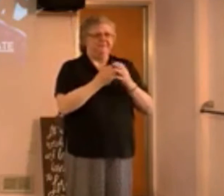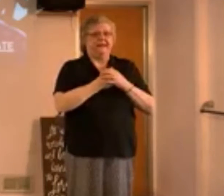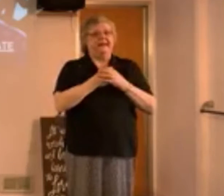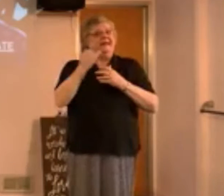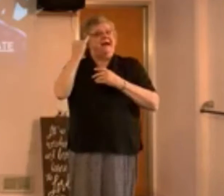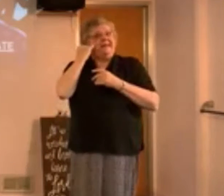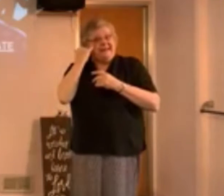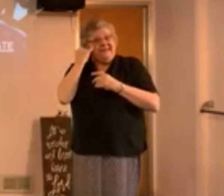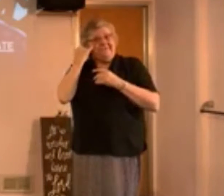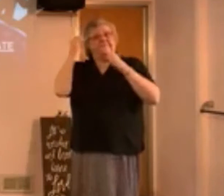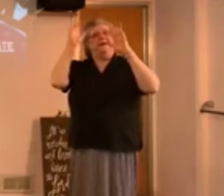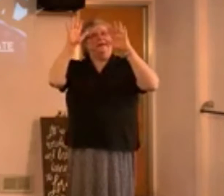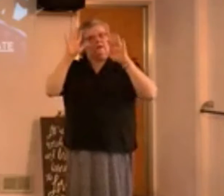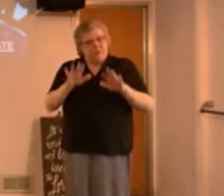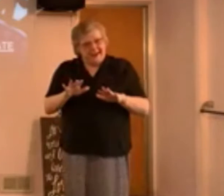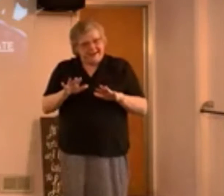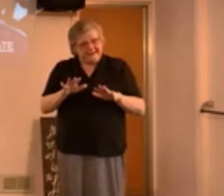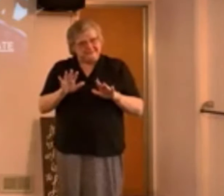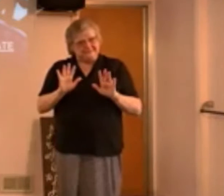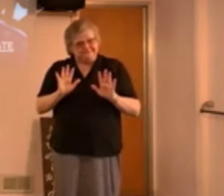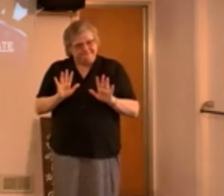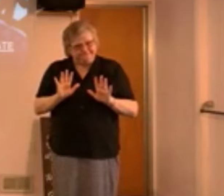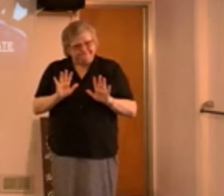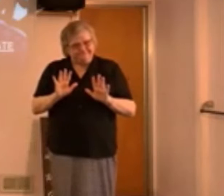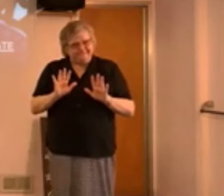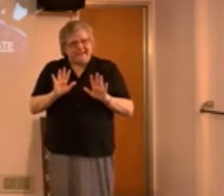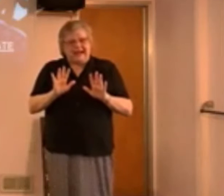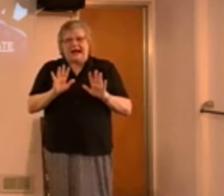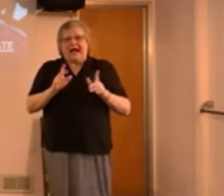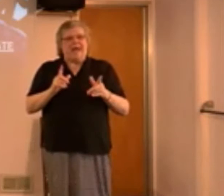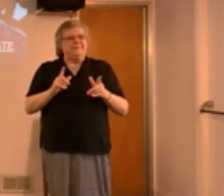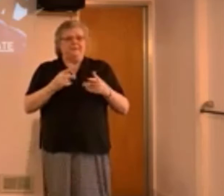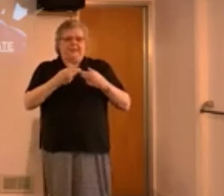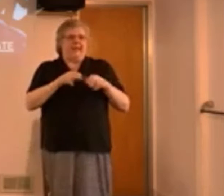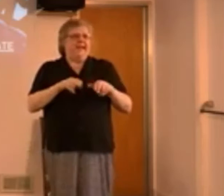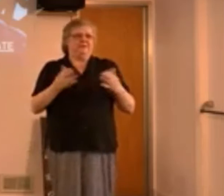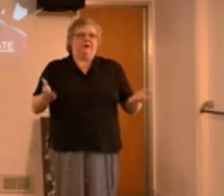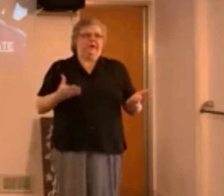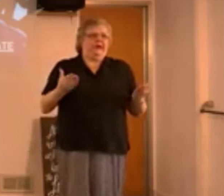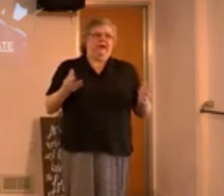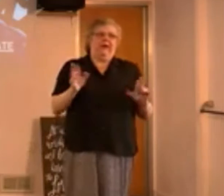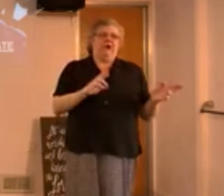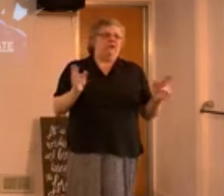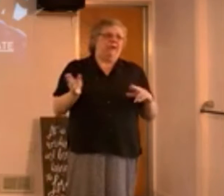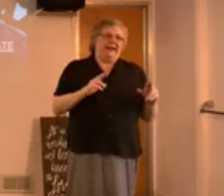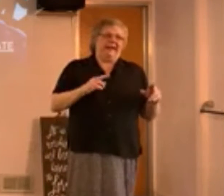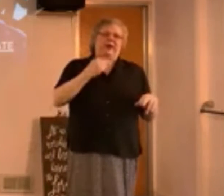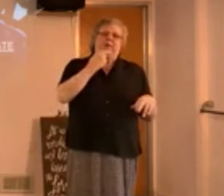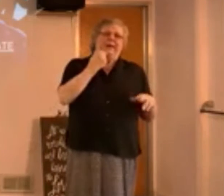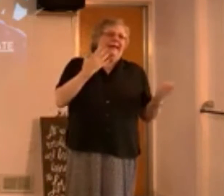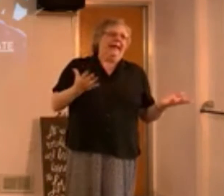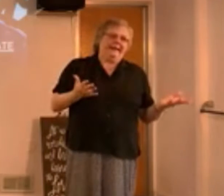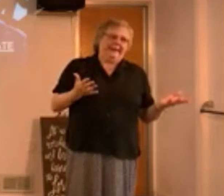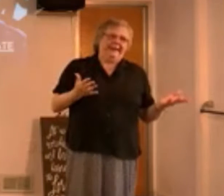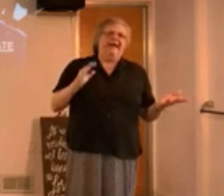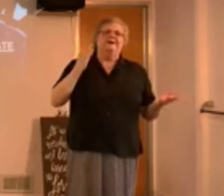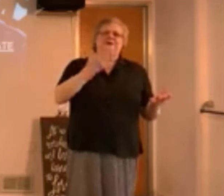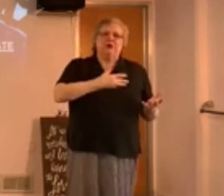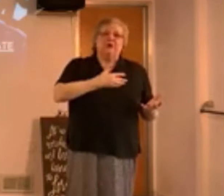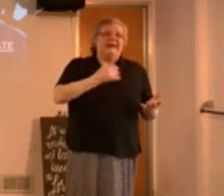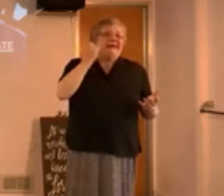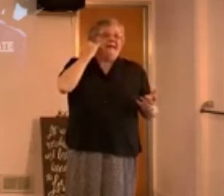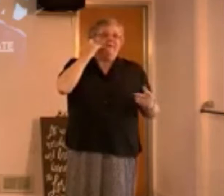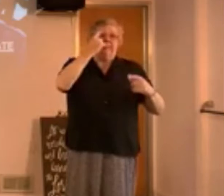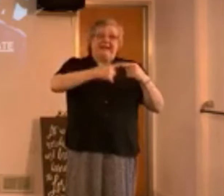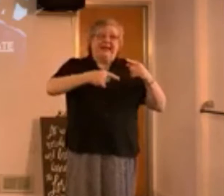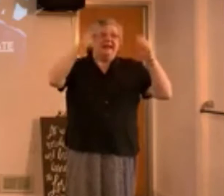rain? I'm not keeping these eggs here any longer. I'm done moving them around the building. So we are going to bag them up. So I'm